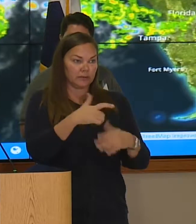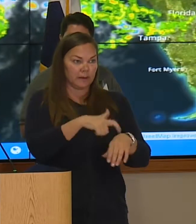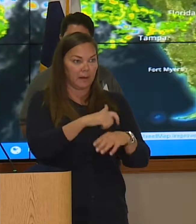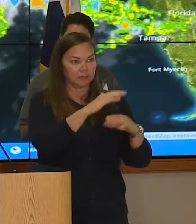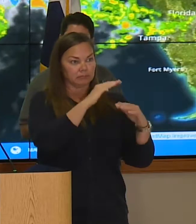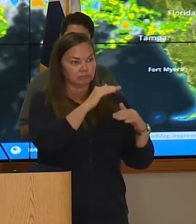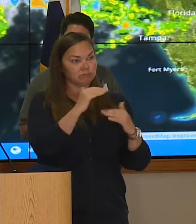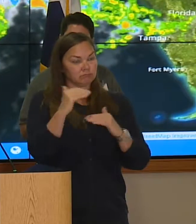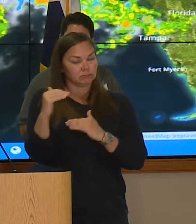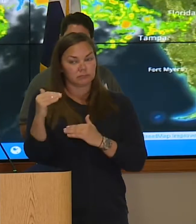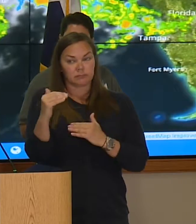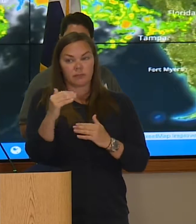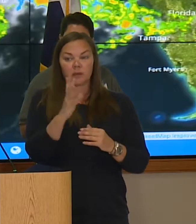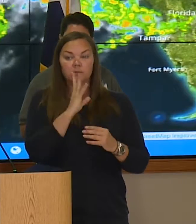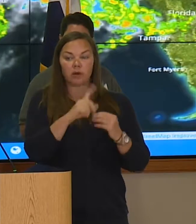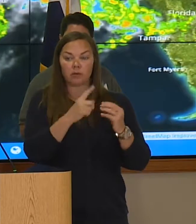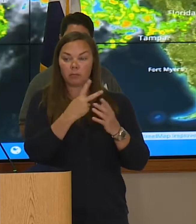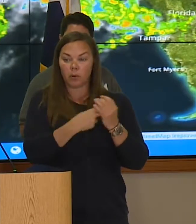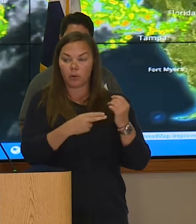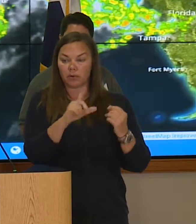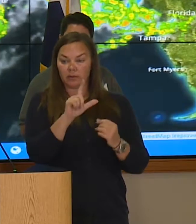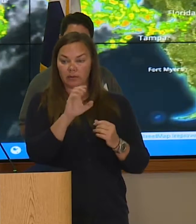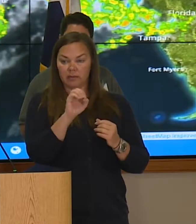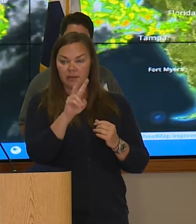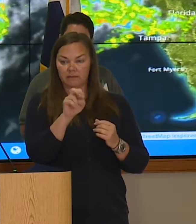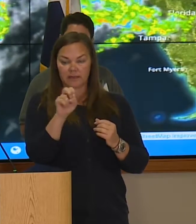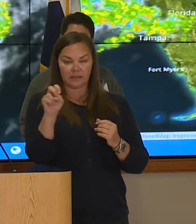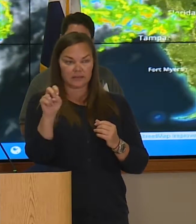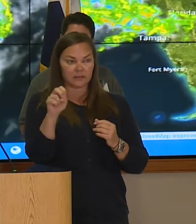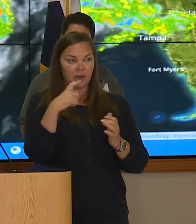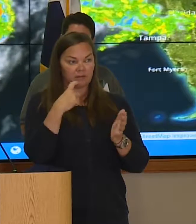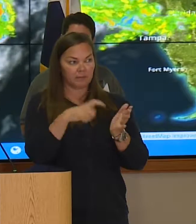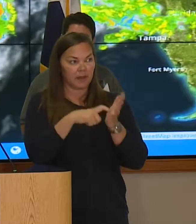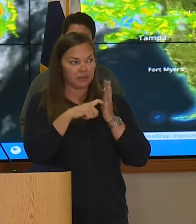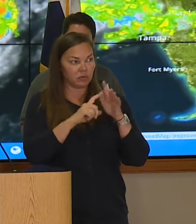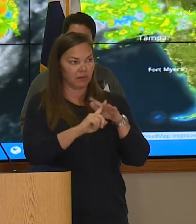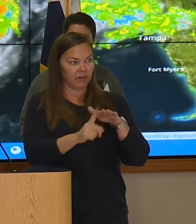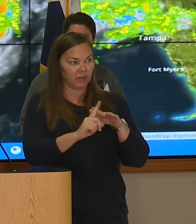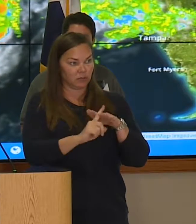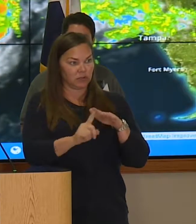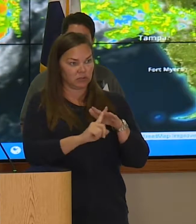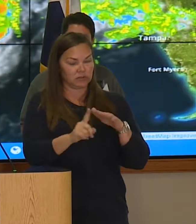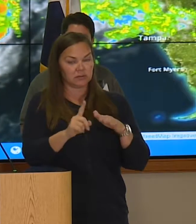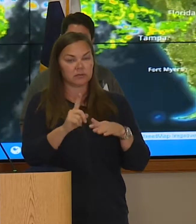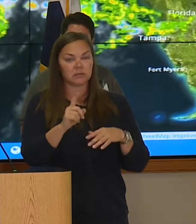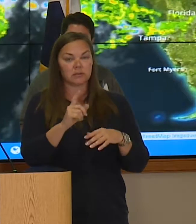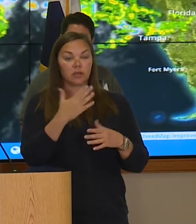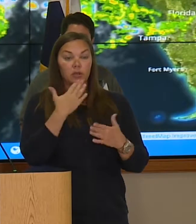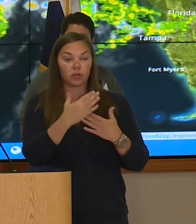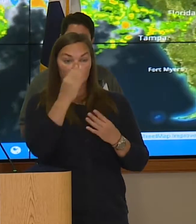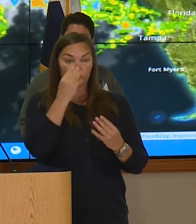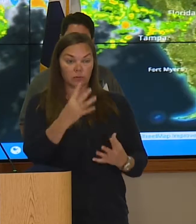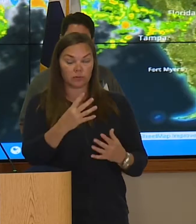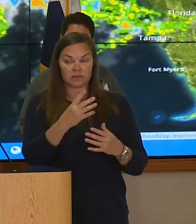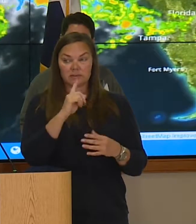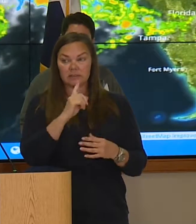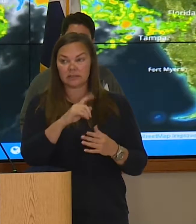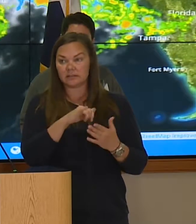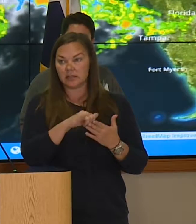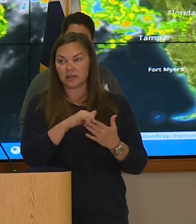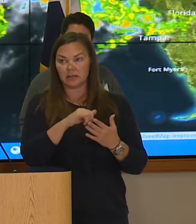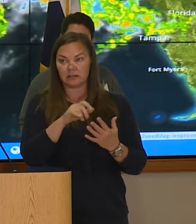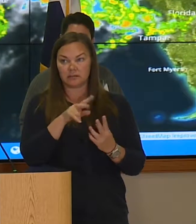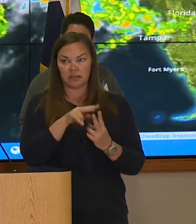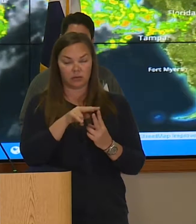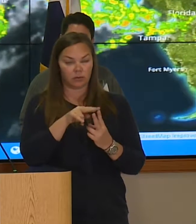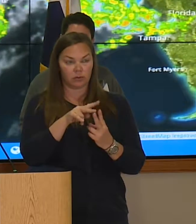like to address both of the levees that we have mandatory evacuations for. The good news is that neither